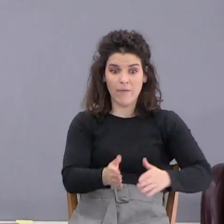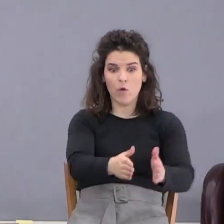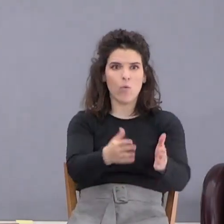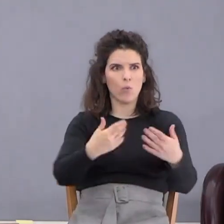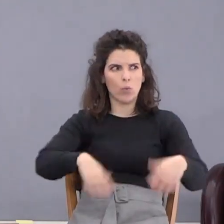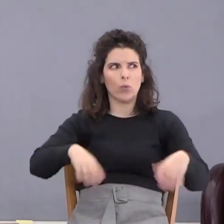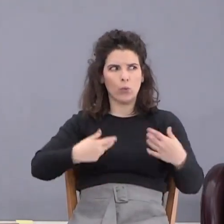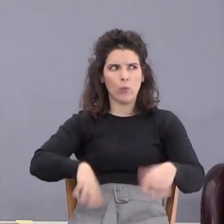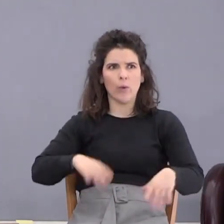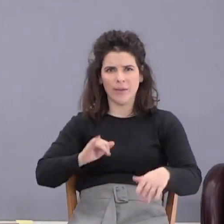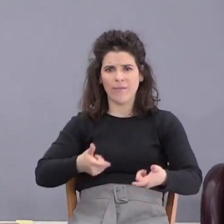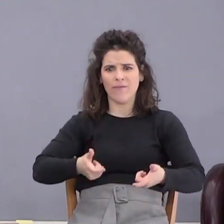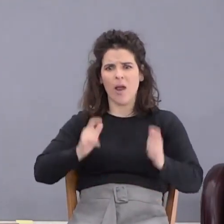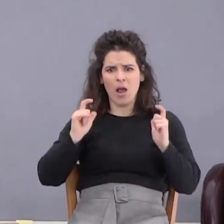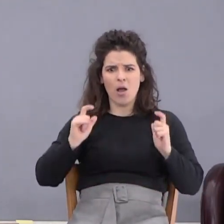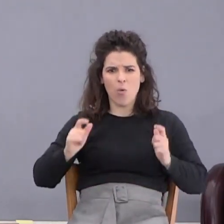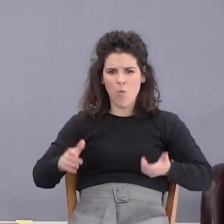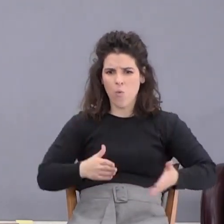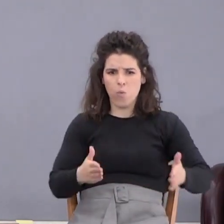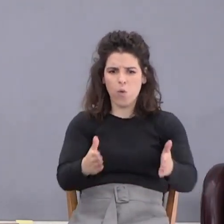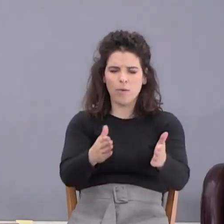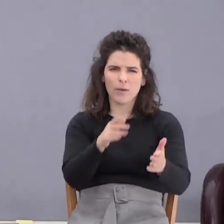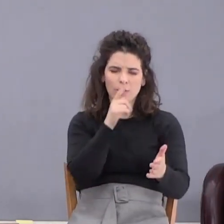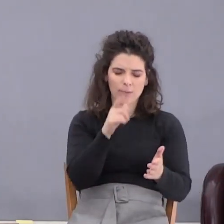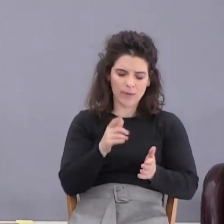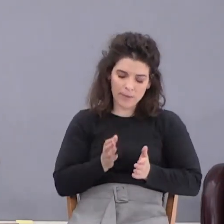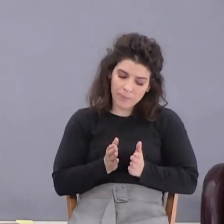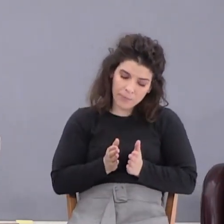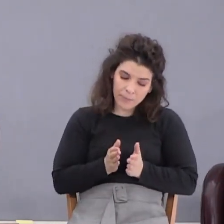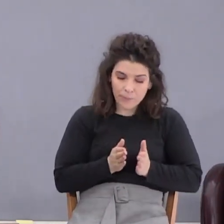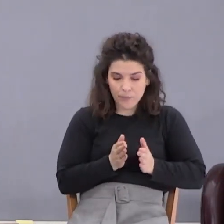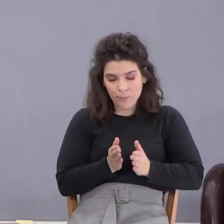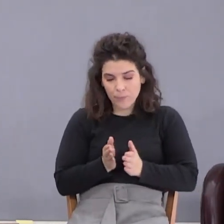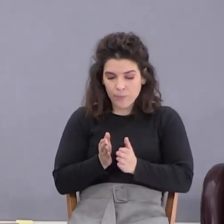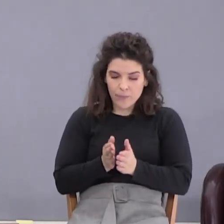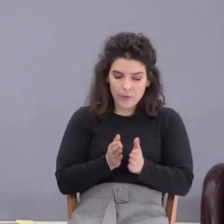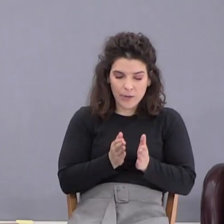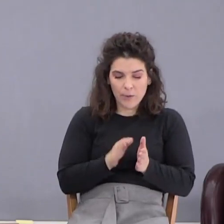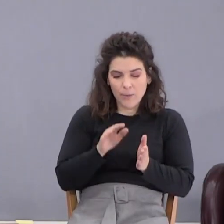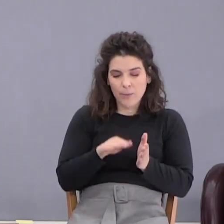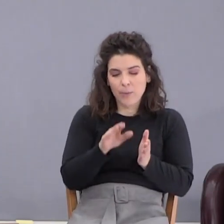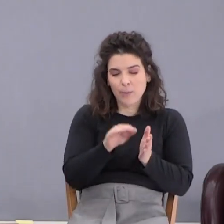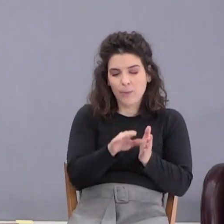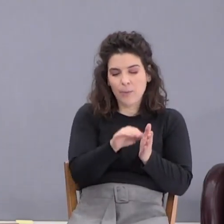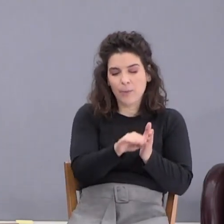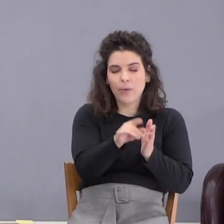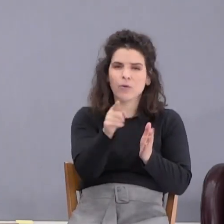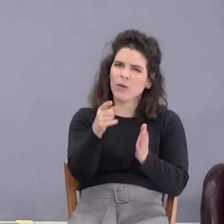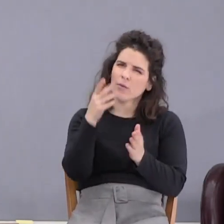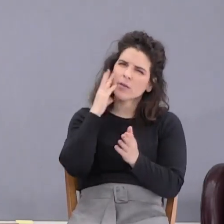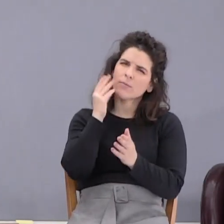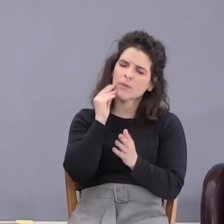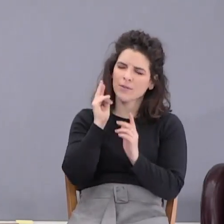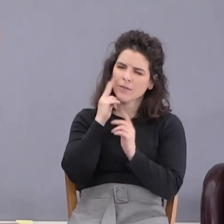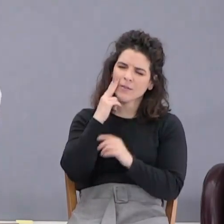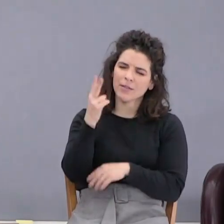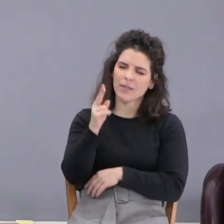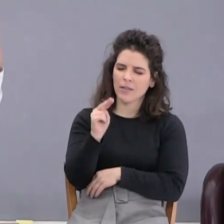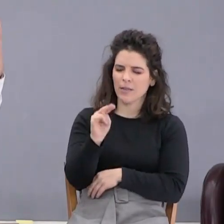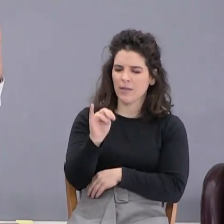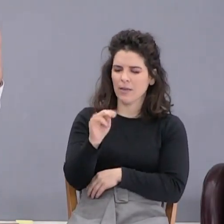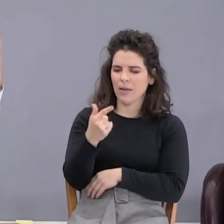a flowing river. We're not talking, a little, you ever been to Niagara Falls? It's